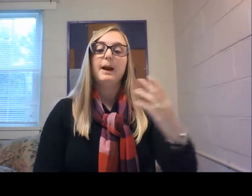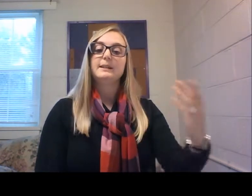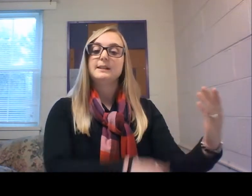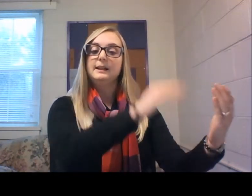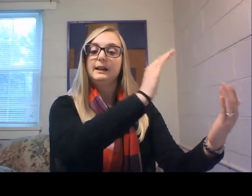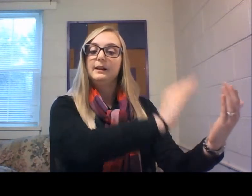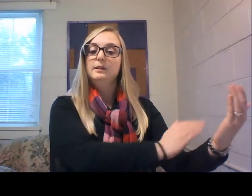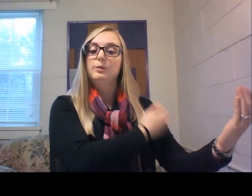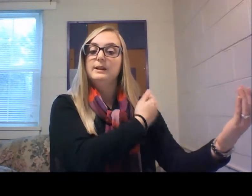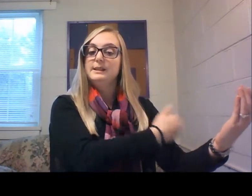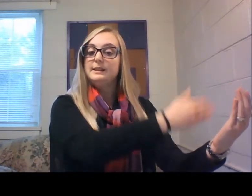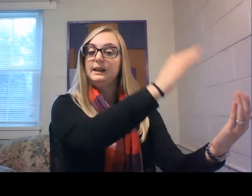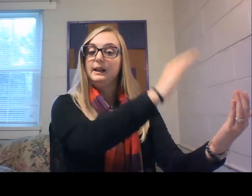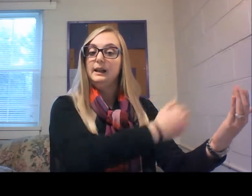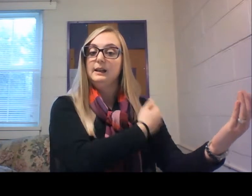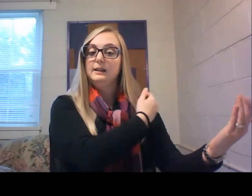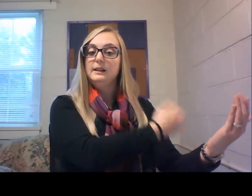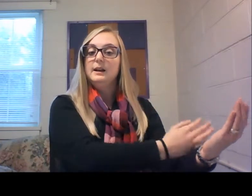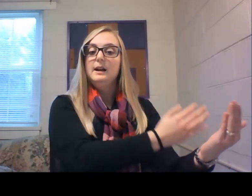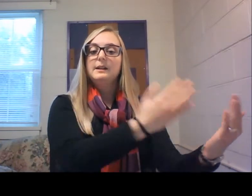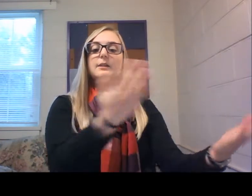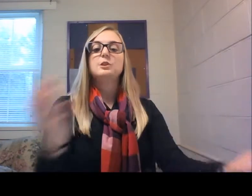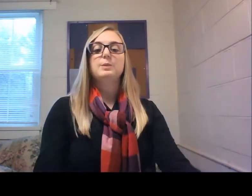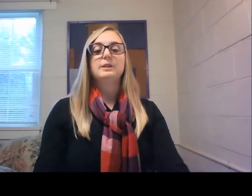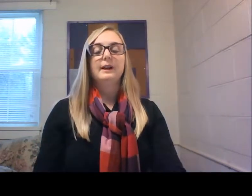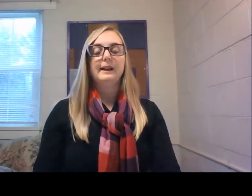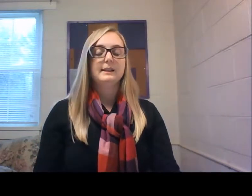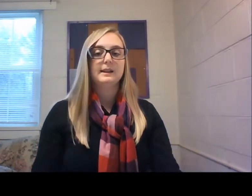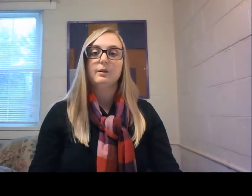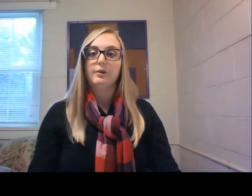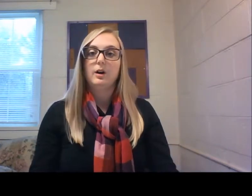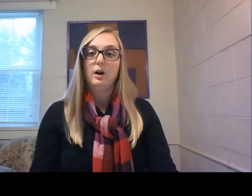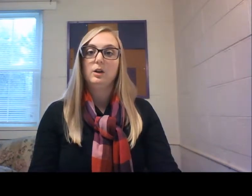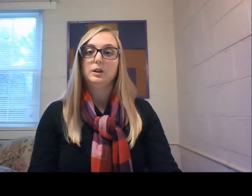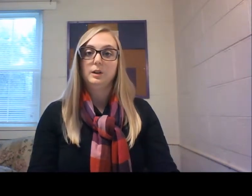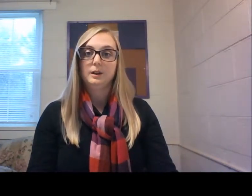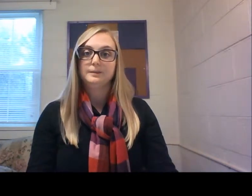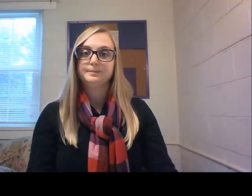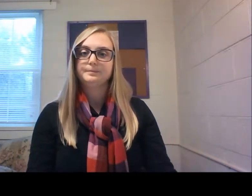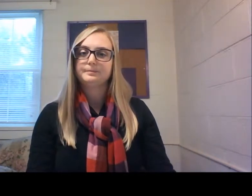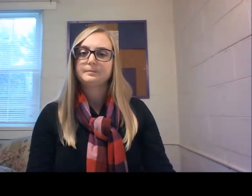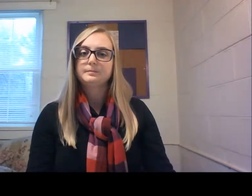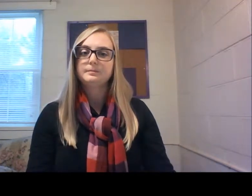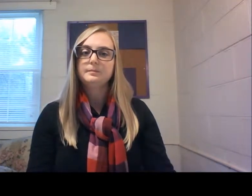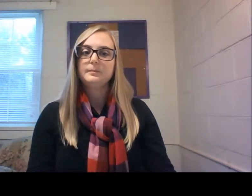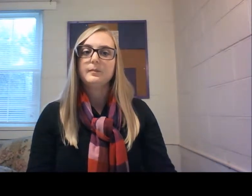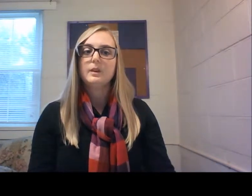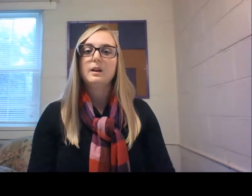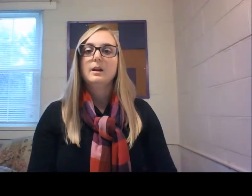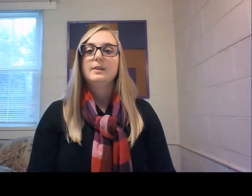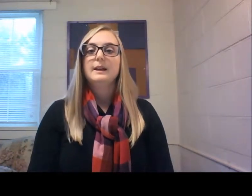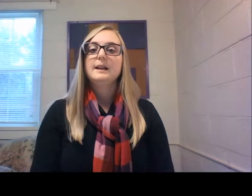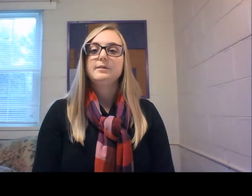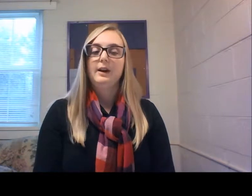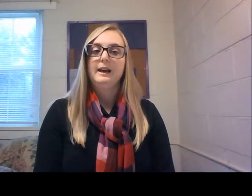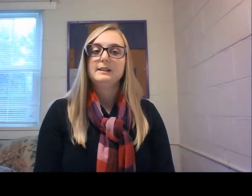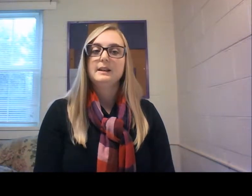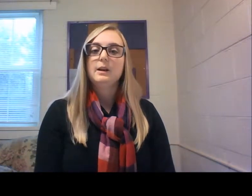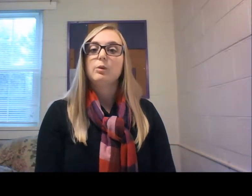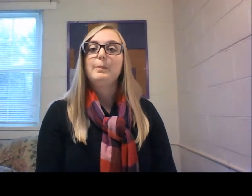to singing, was singing, then they'll just put their hands down for all along. The next phrase